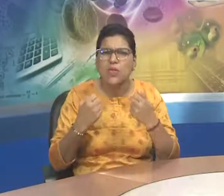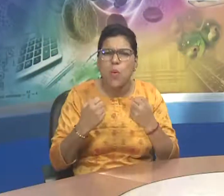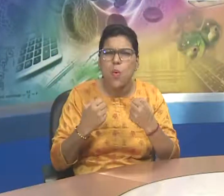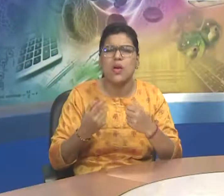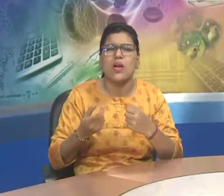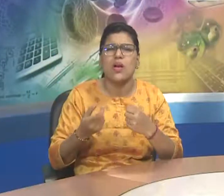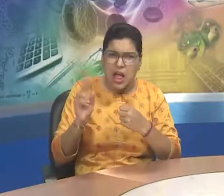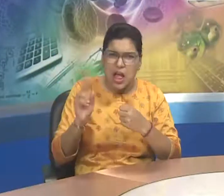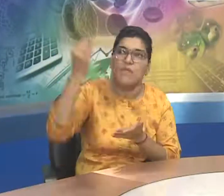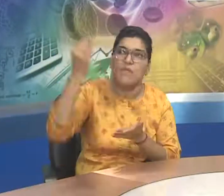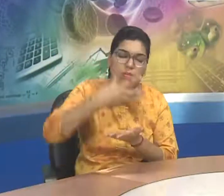a disease